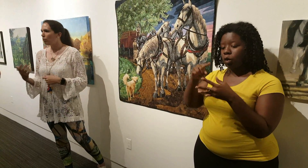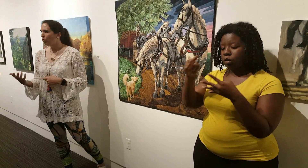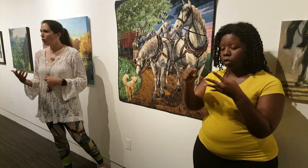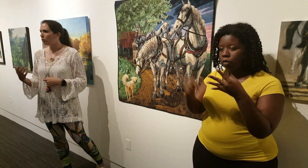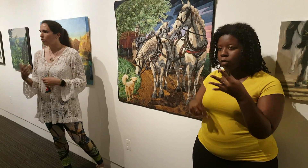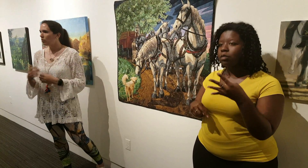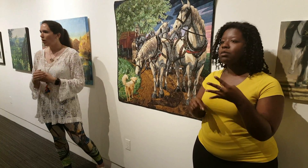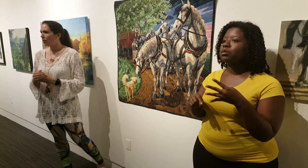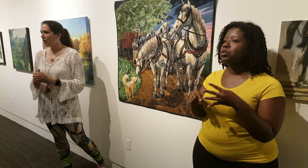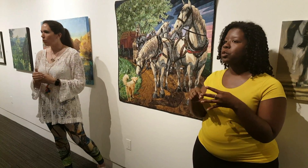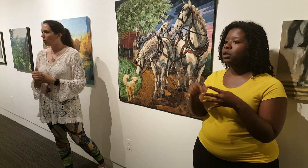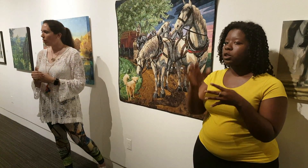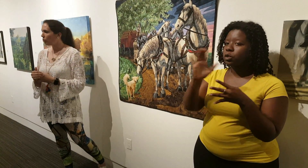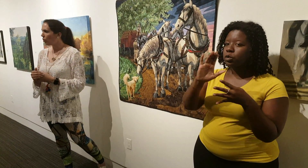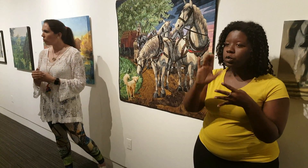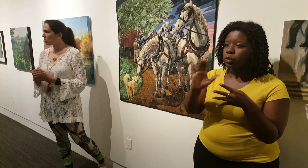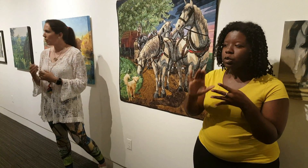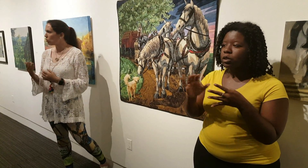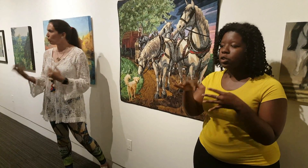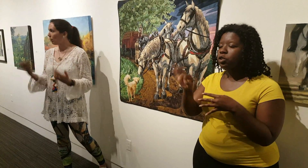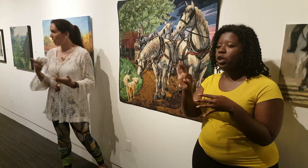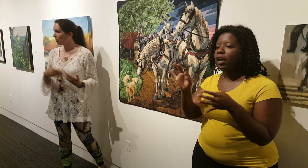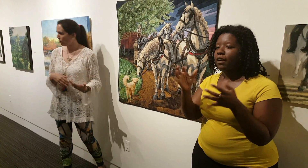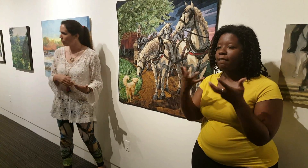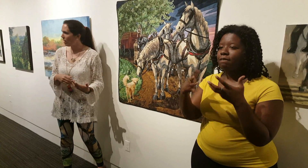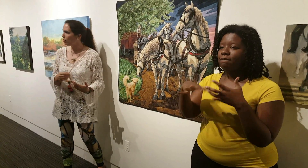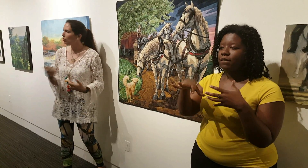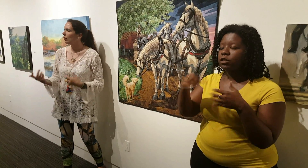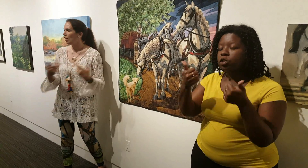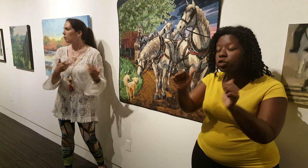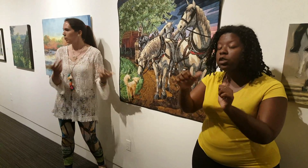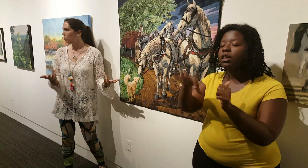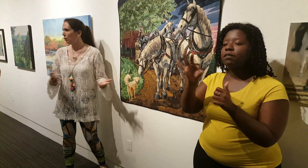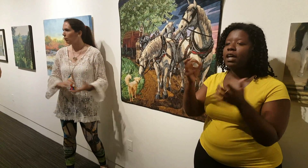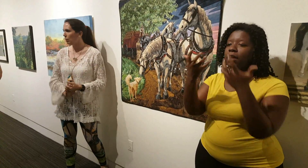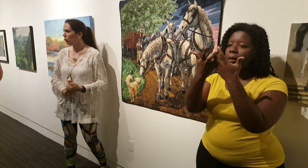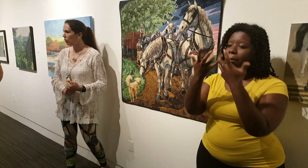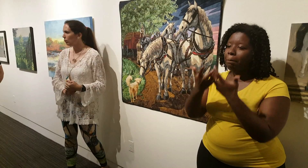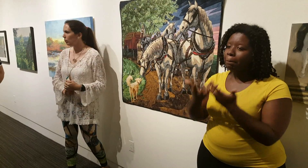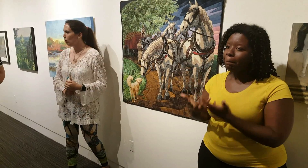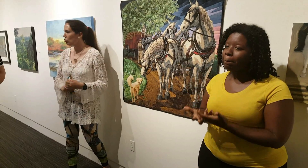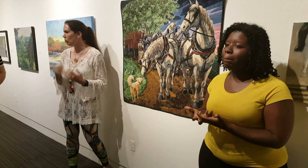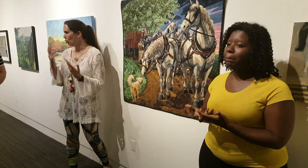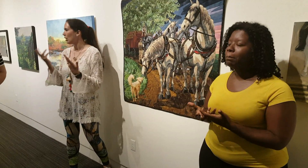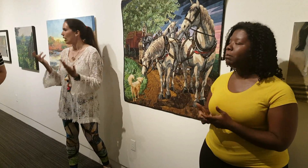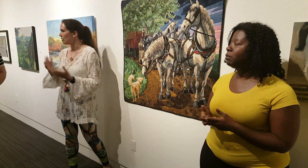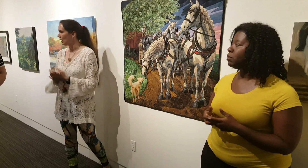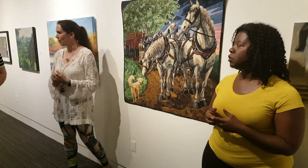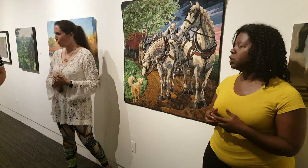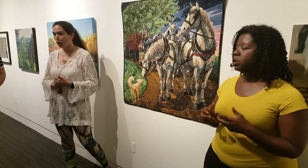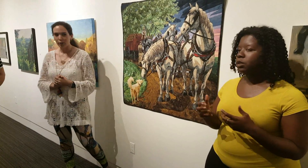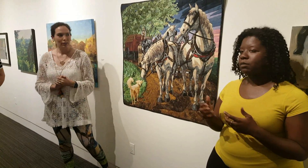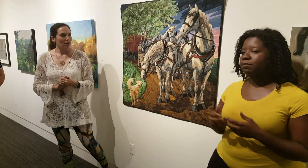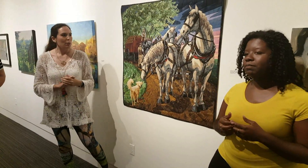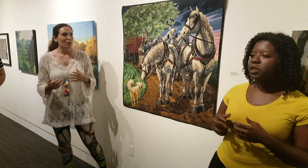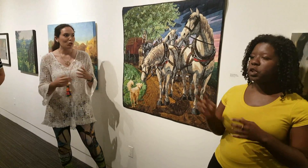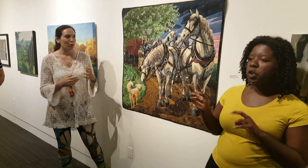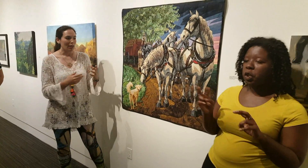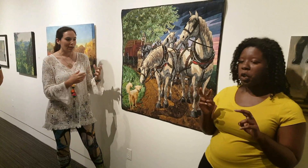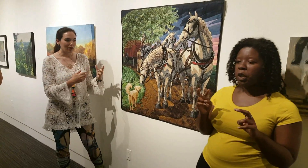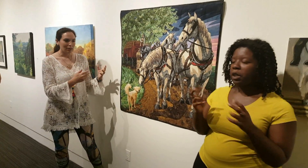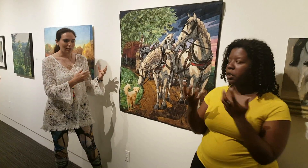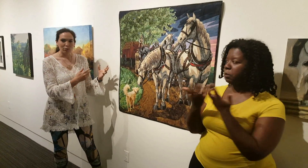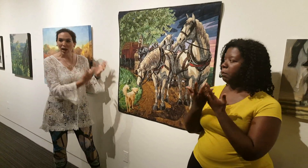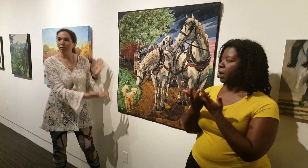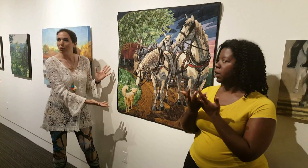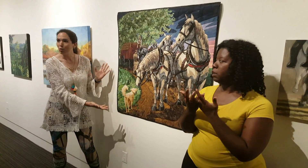value. So I use my phone, the camera on my phone, to make sure that I'm getting the right value, and then I'm able to just look at it to get the color.